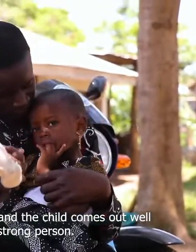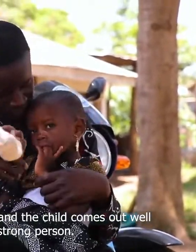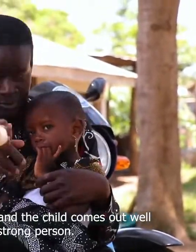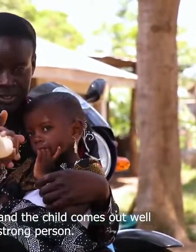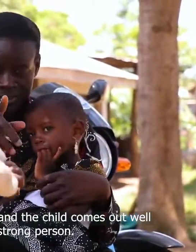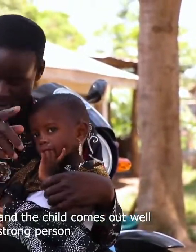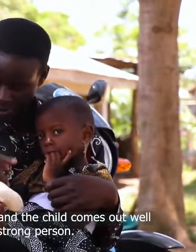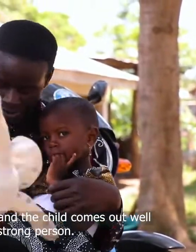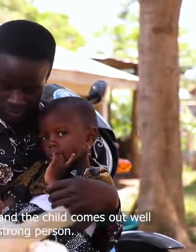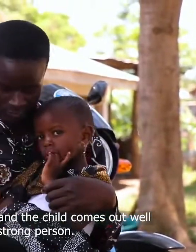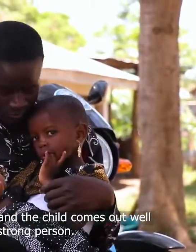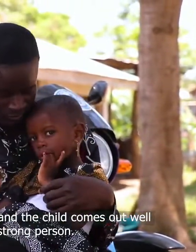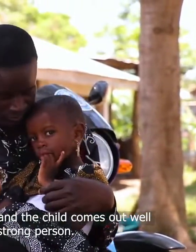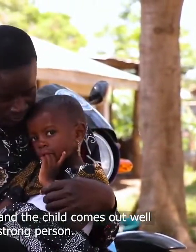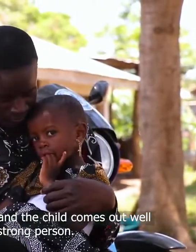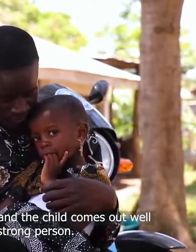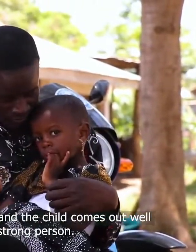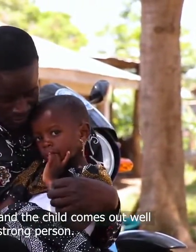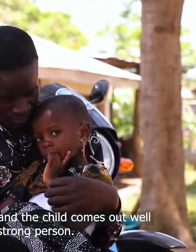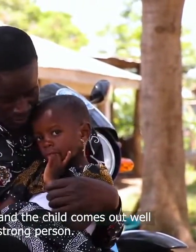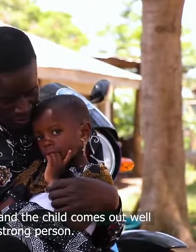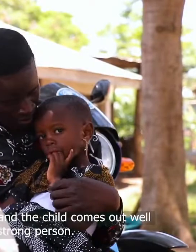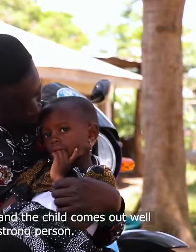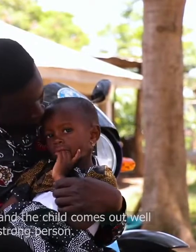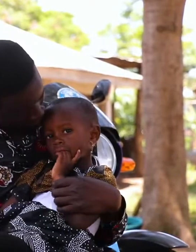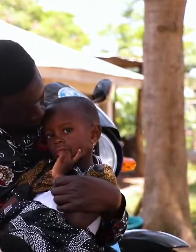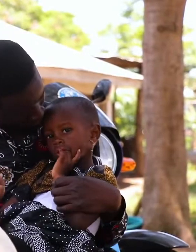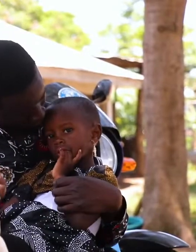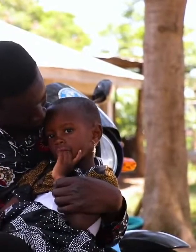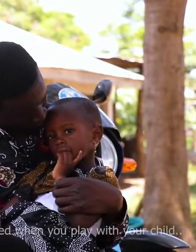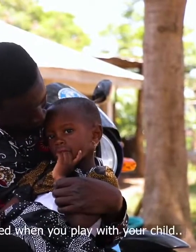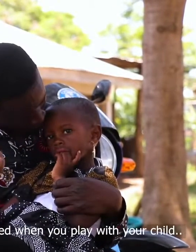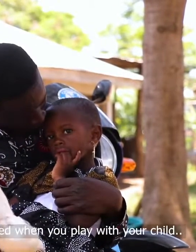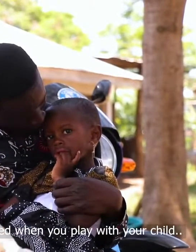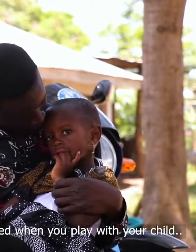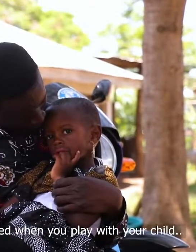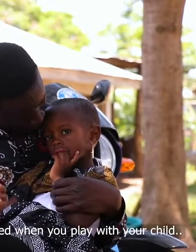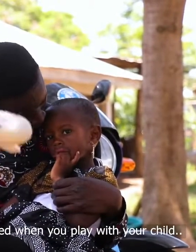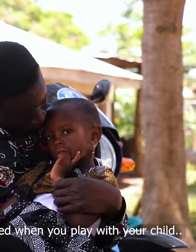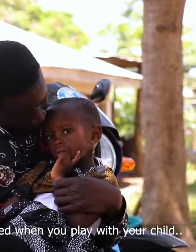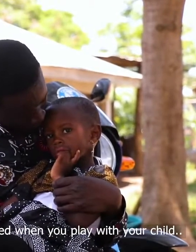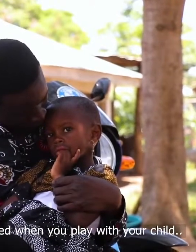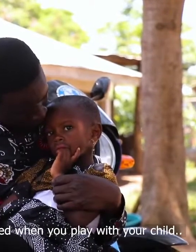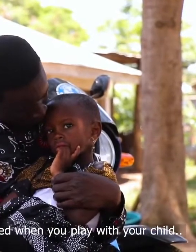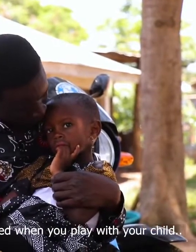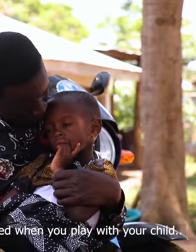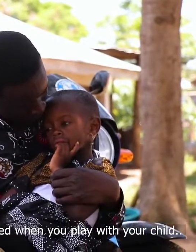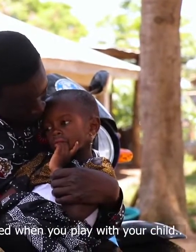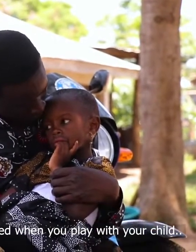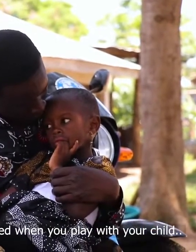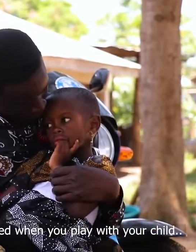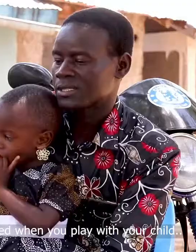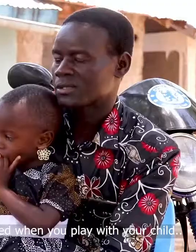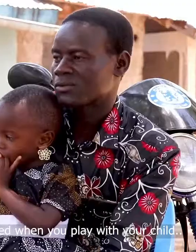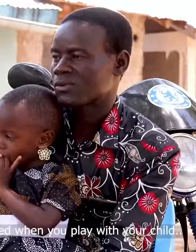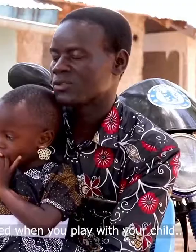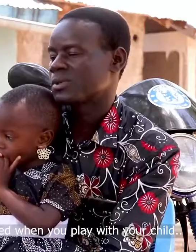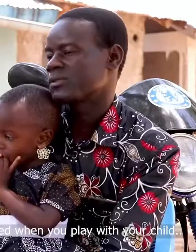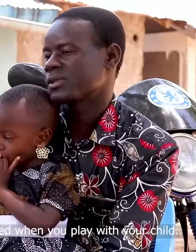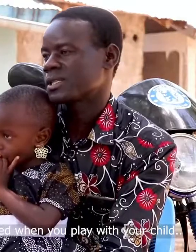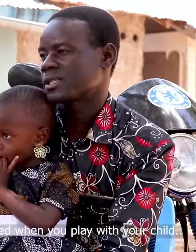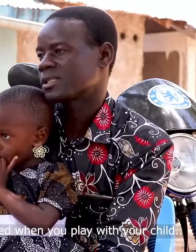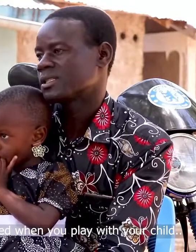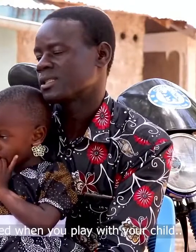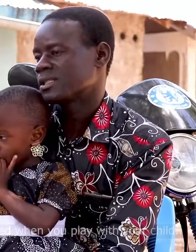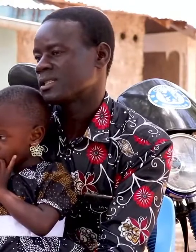out when he or she is a very strong person. Intellectual development can also be realized when